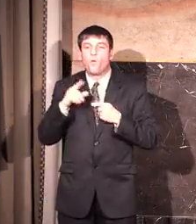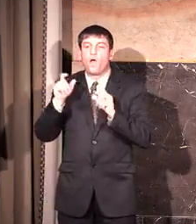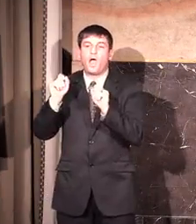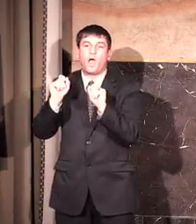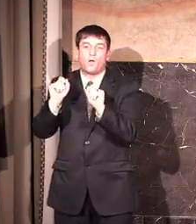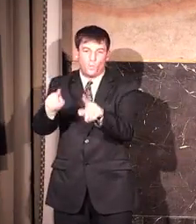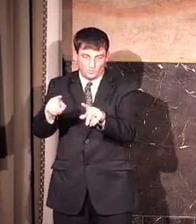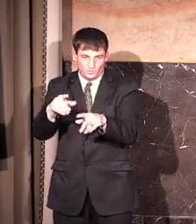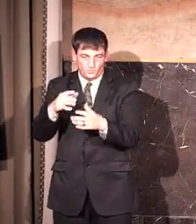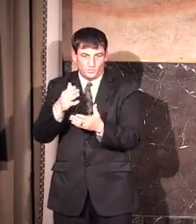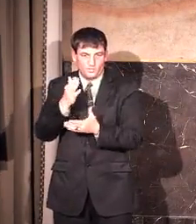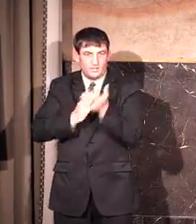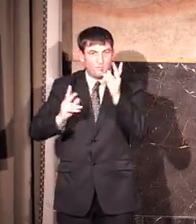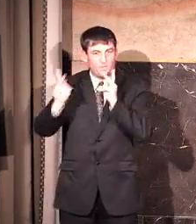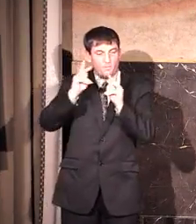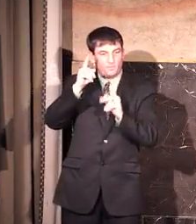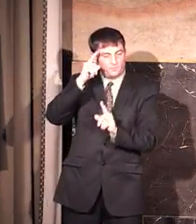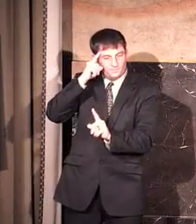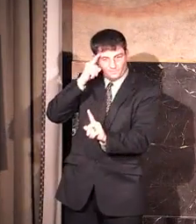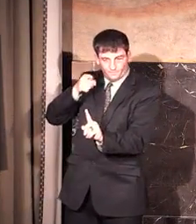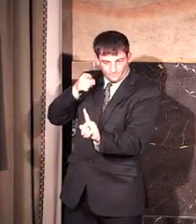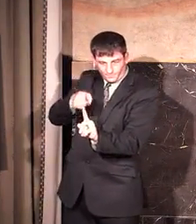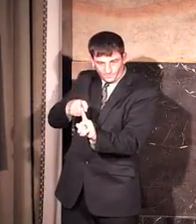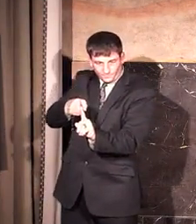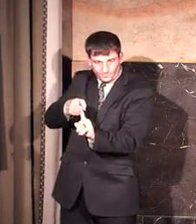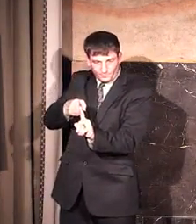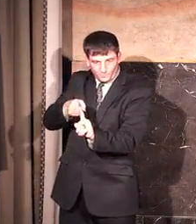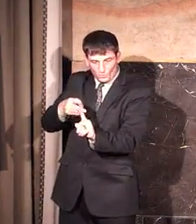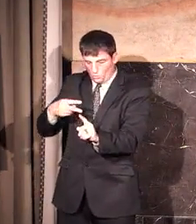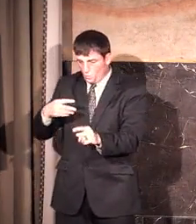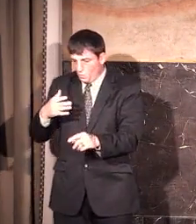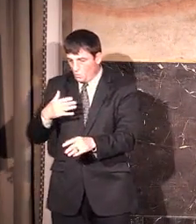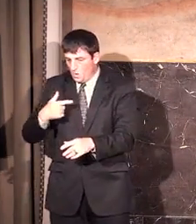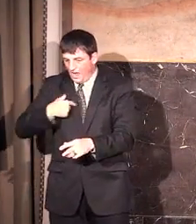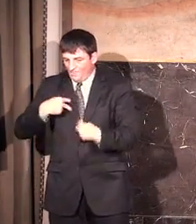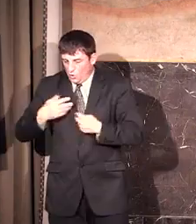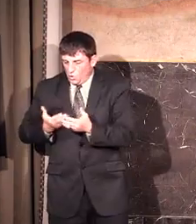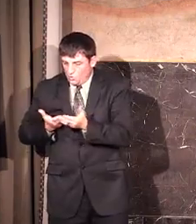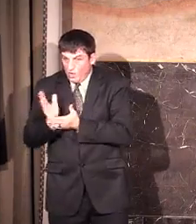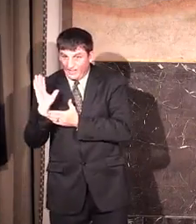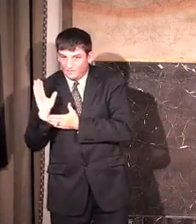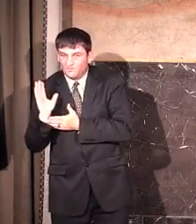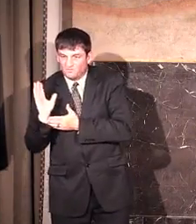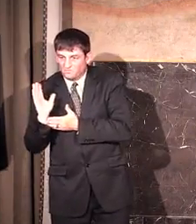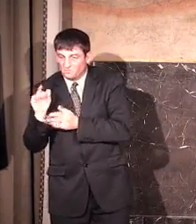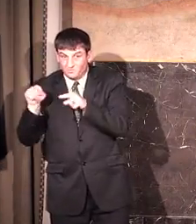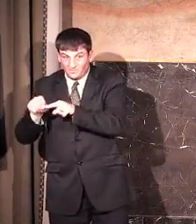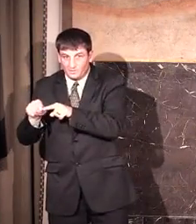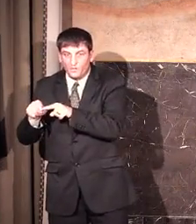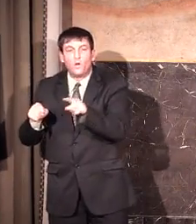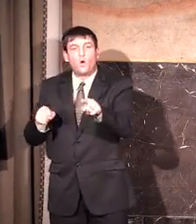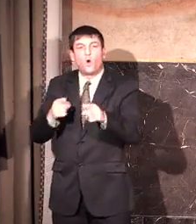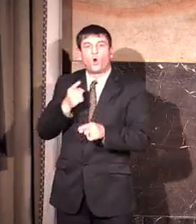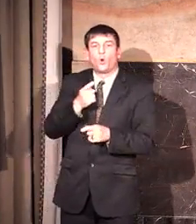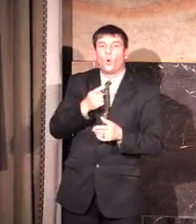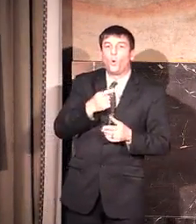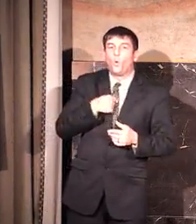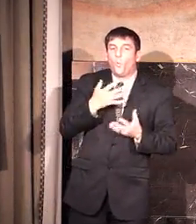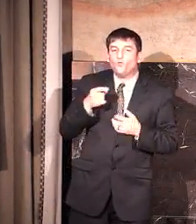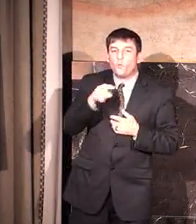get wrapped around the axle on what they have a right to do. I'm going to ask people to consider what is the right thing to